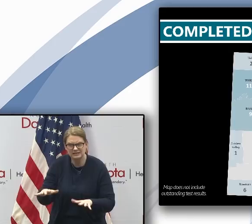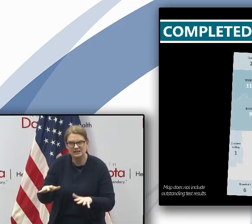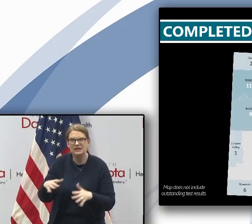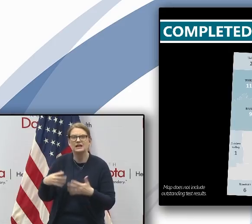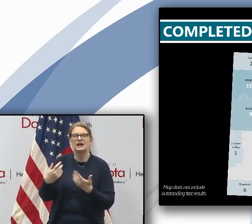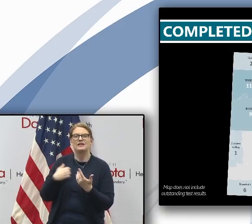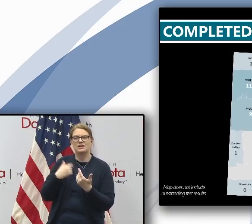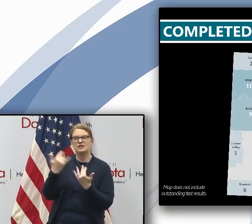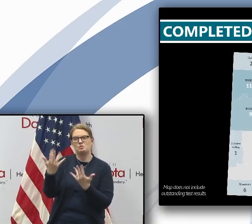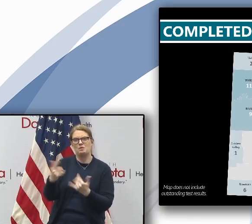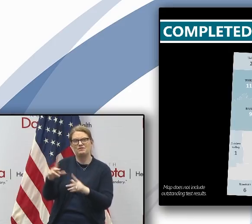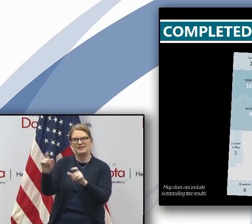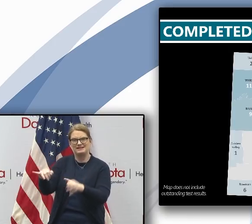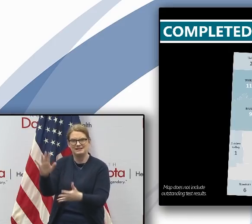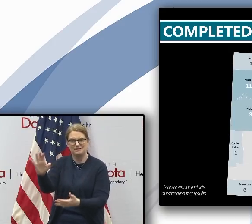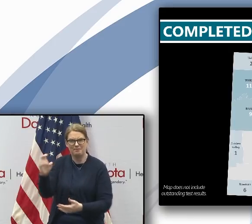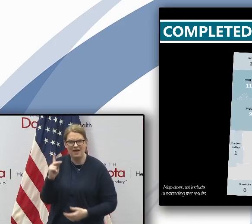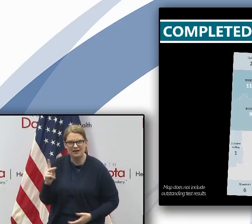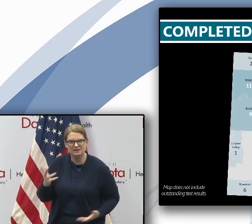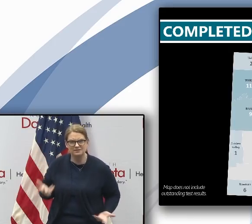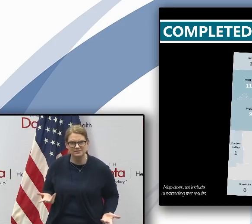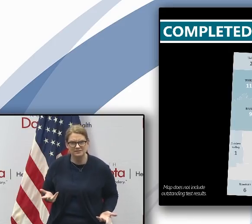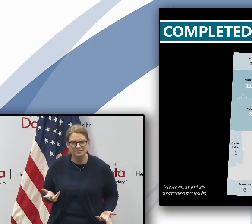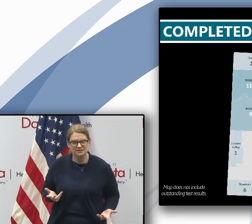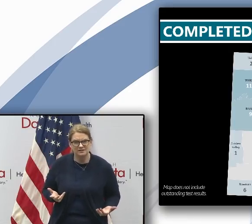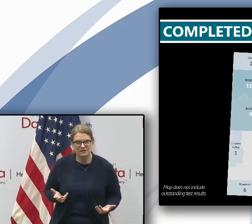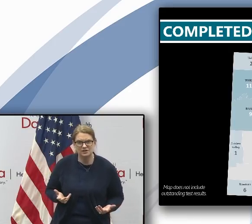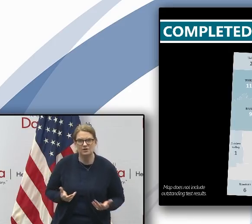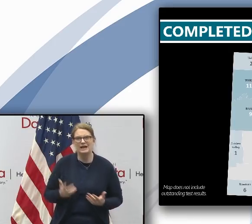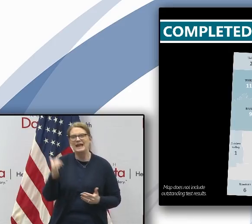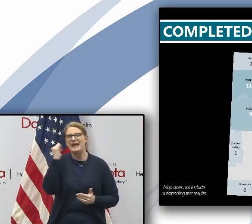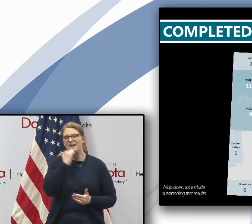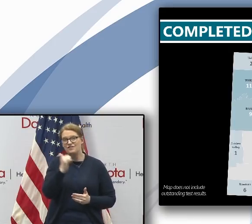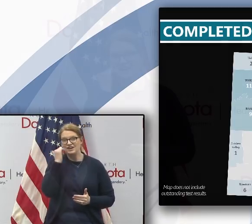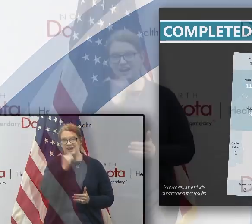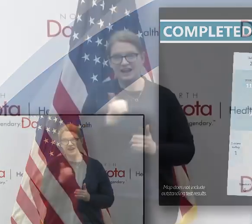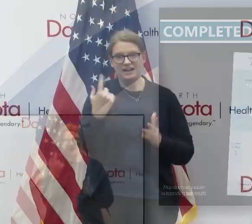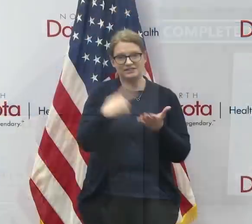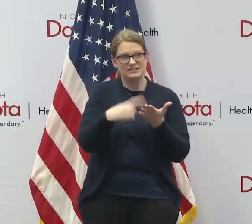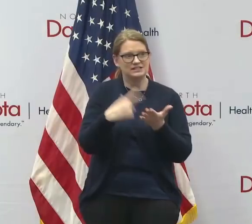test back. When I'm talking every day about this being latent data,